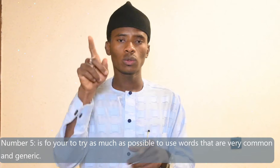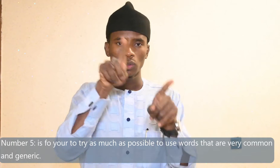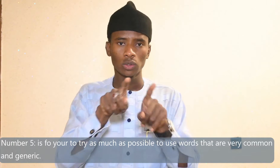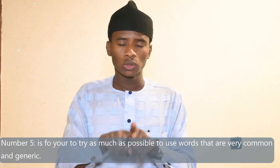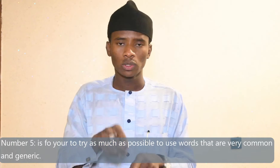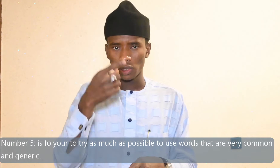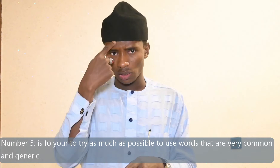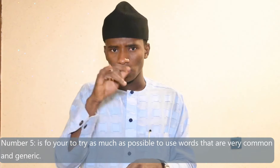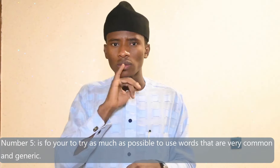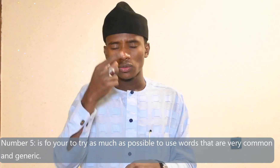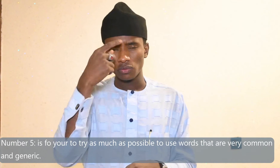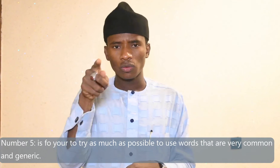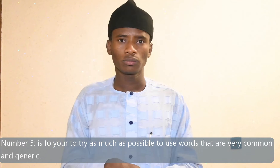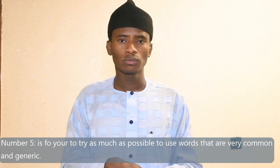as much as possible